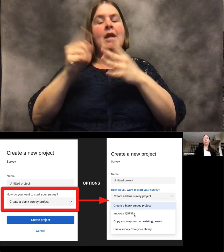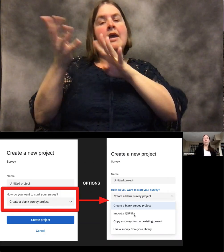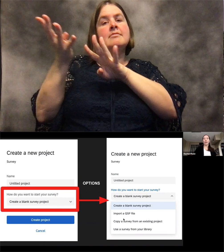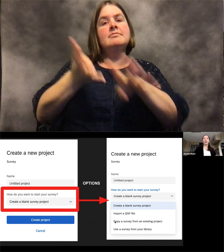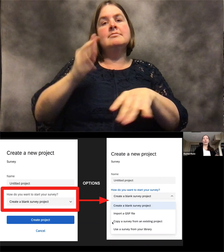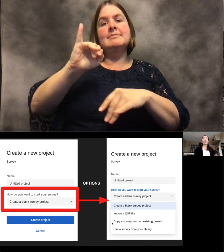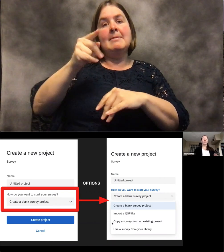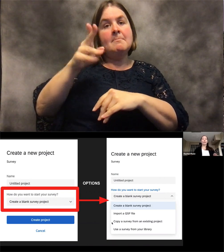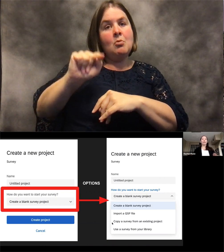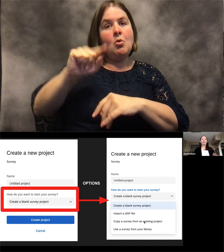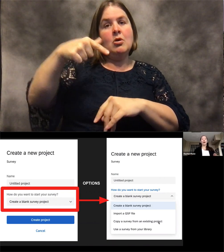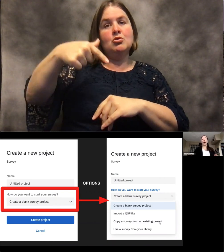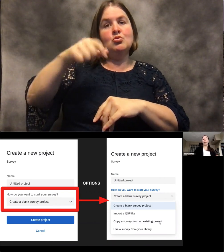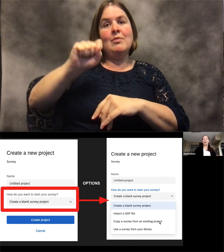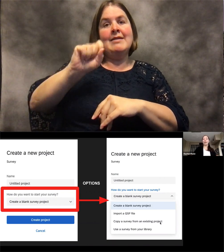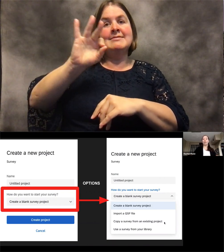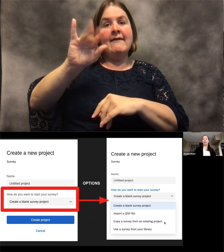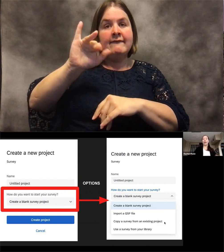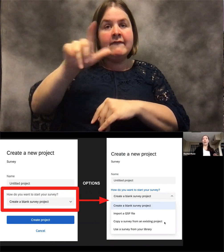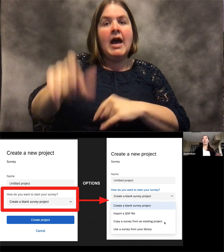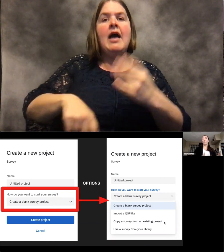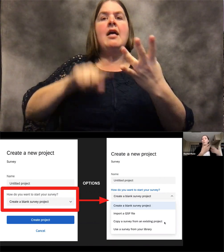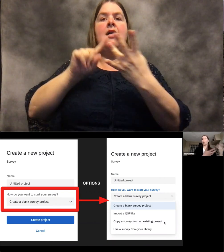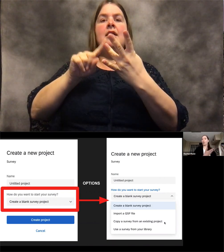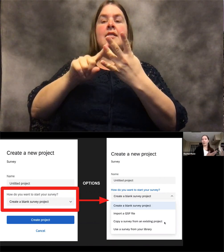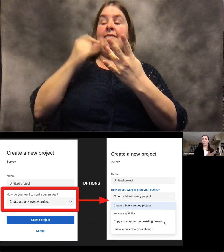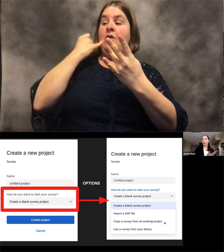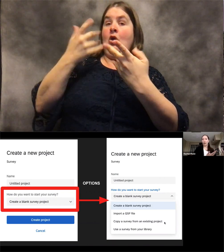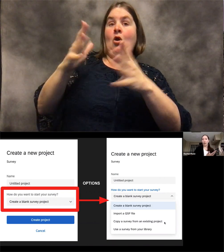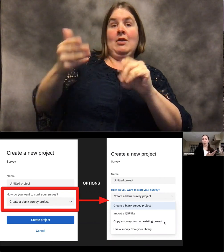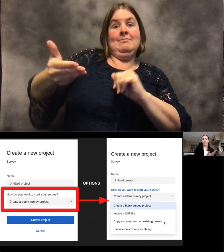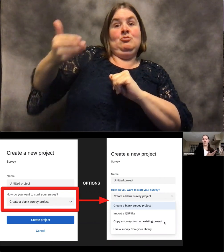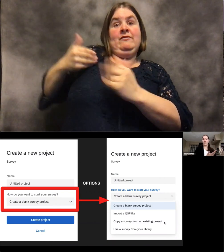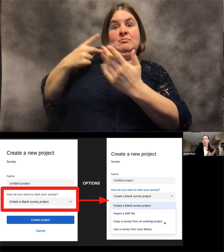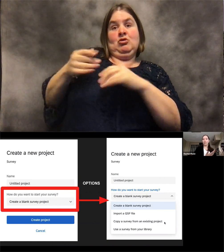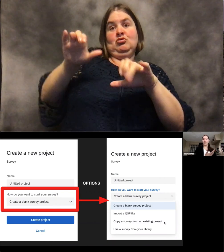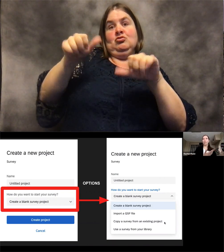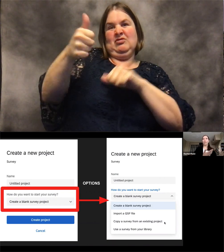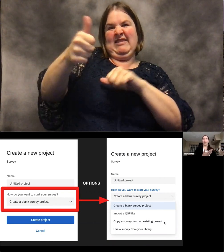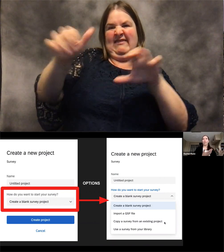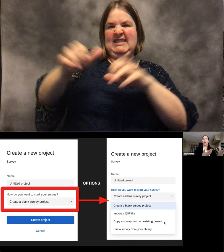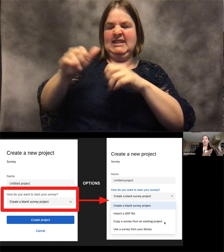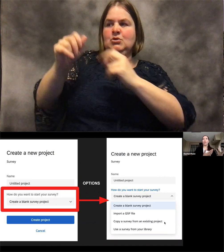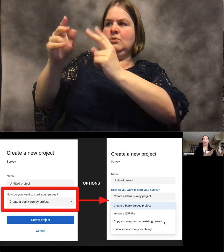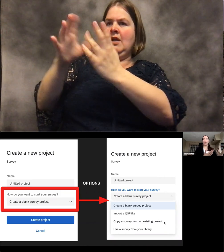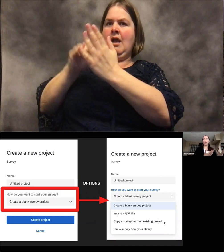file, copying a survey from a previous project,